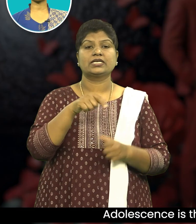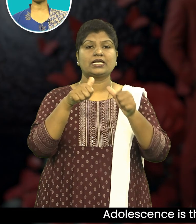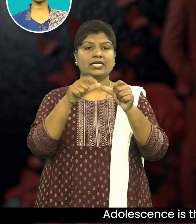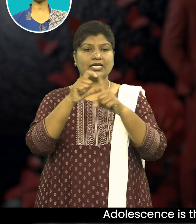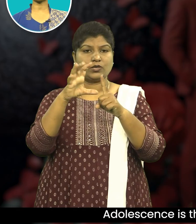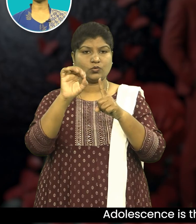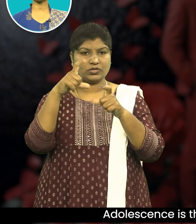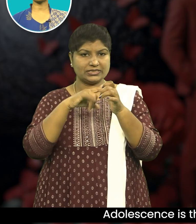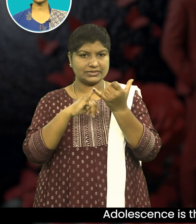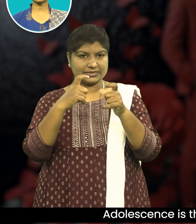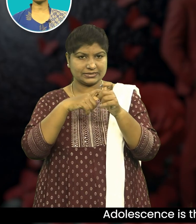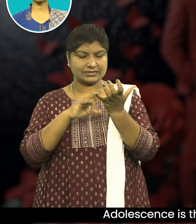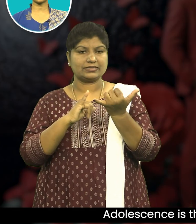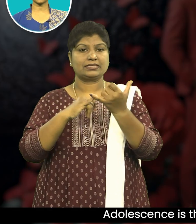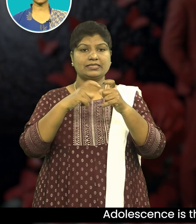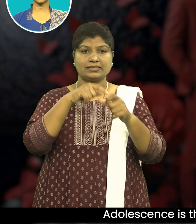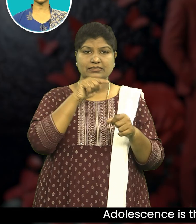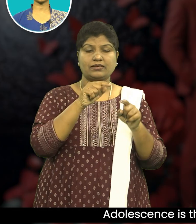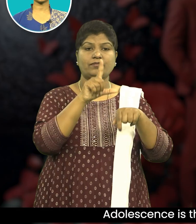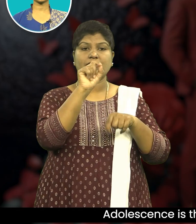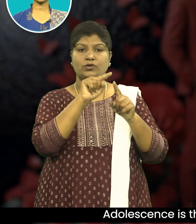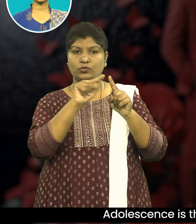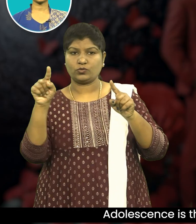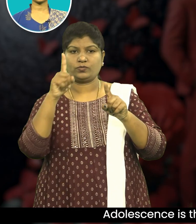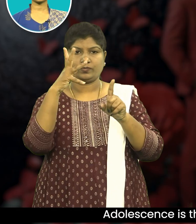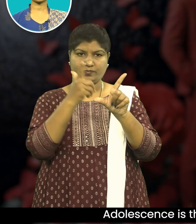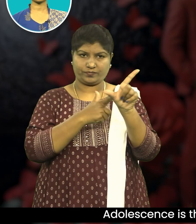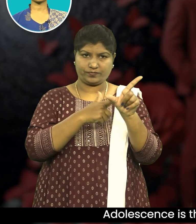Adolescence is the period of reproductive maturity,